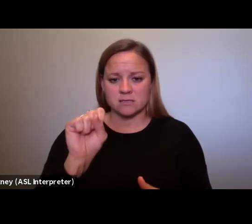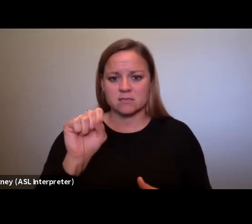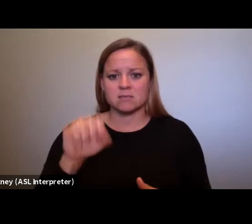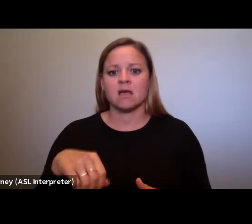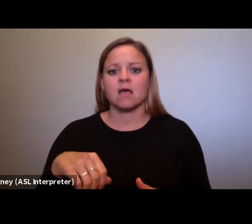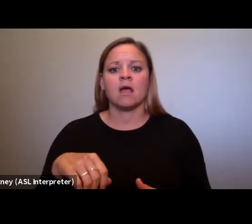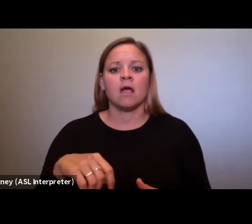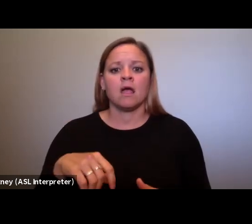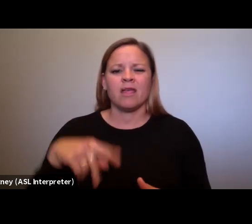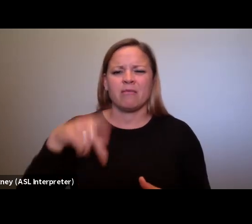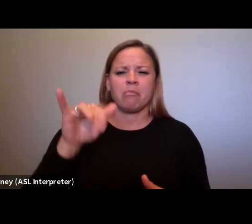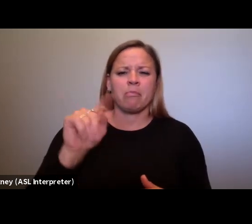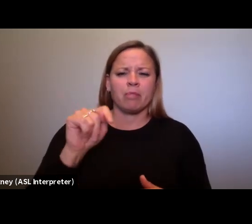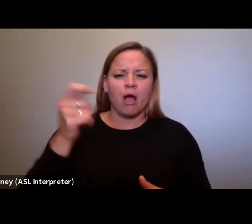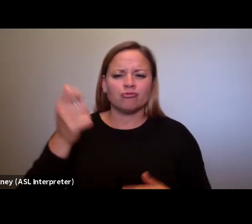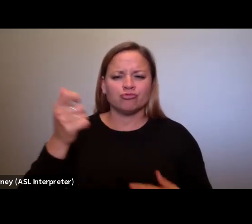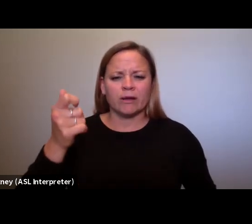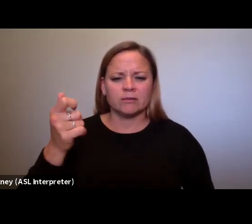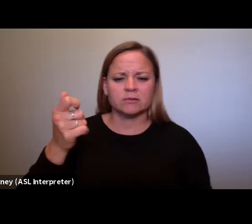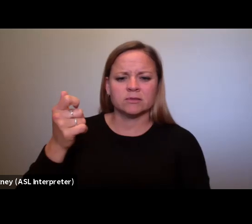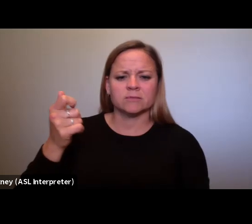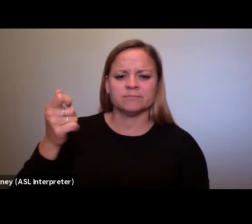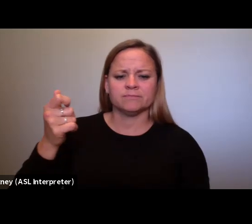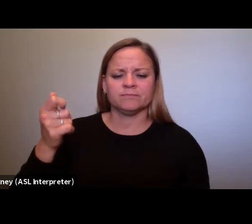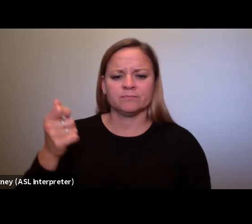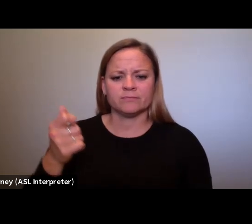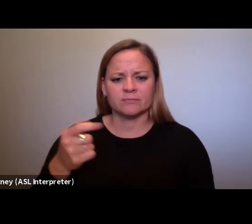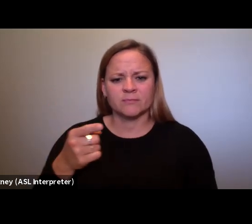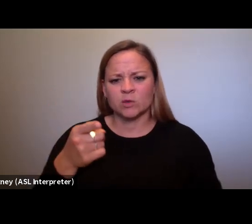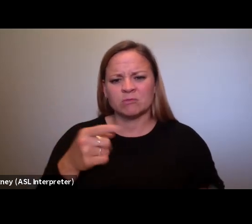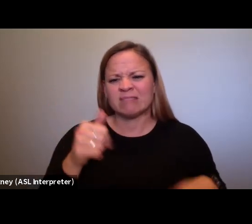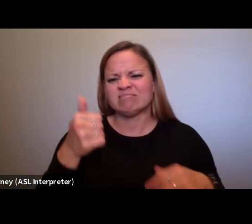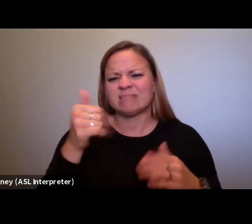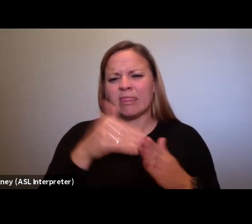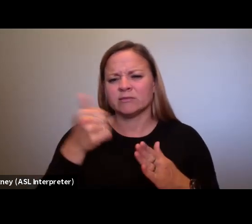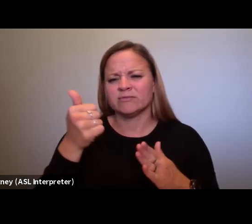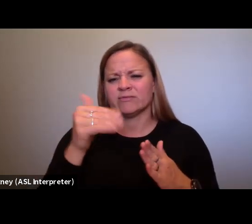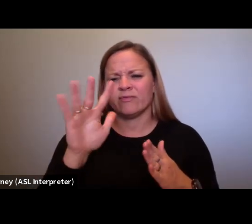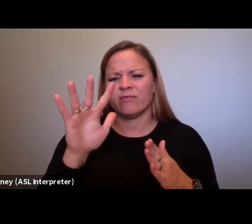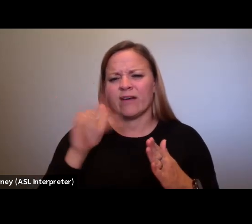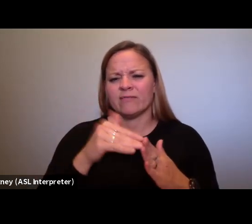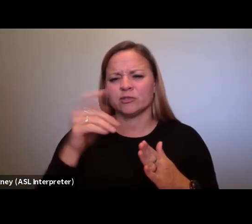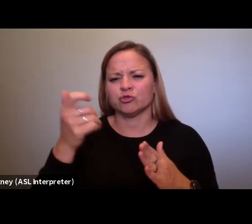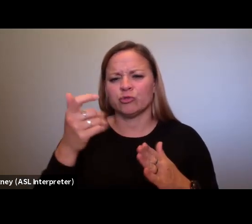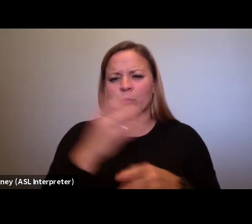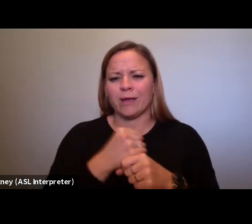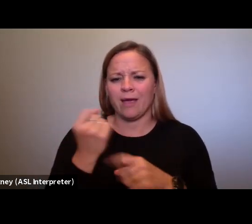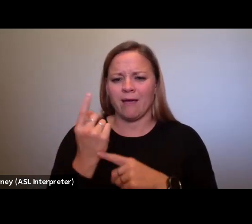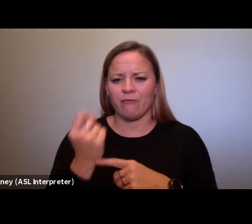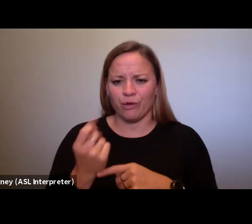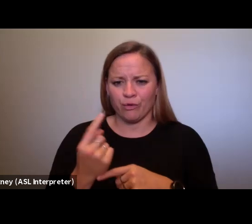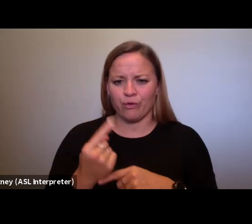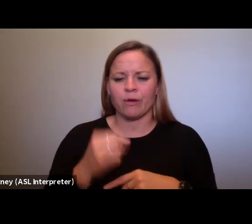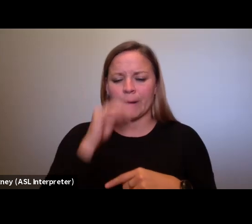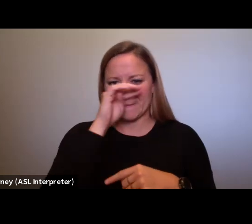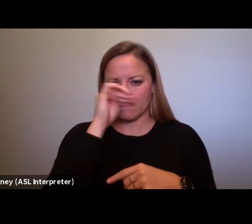grants. Again, those were really like about a 10,000, 5,000 grant that we got from them every year about, doing